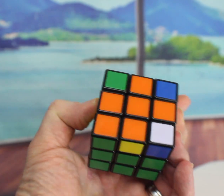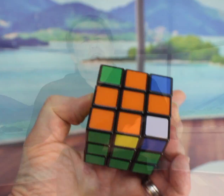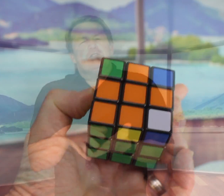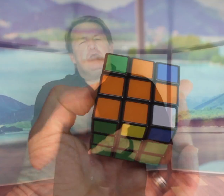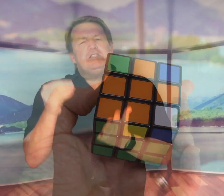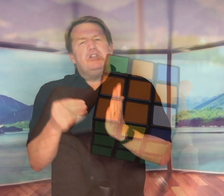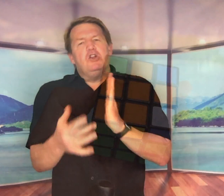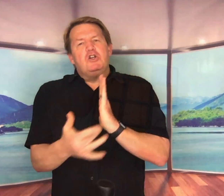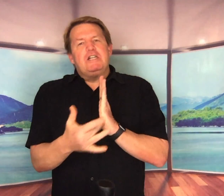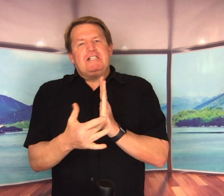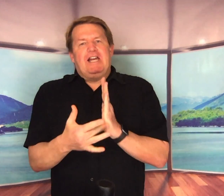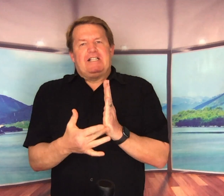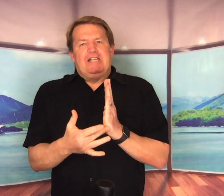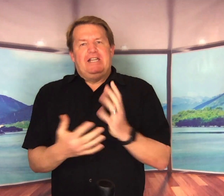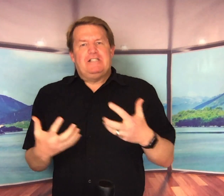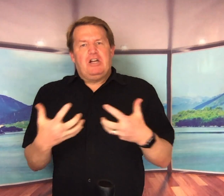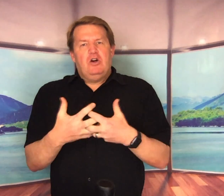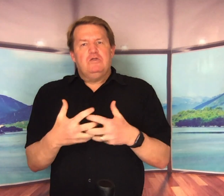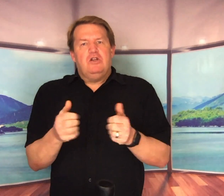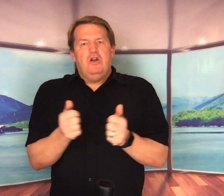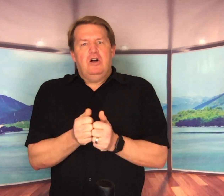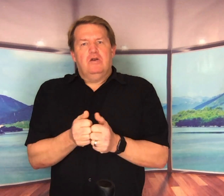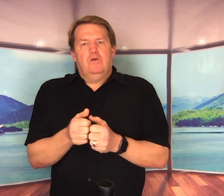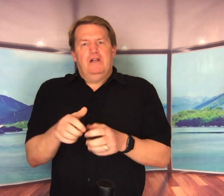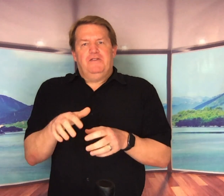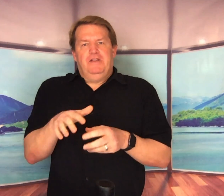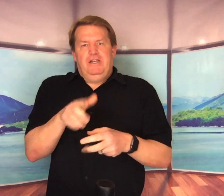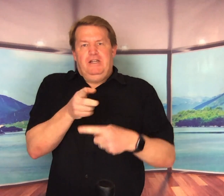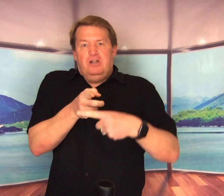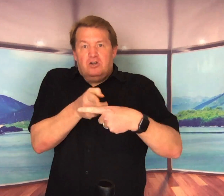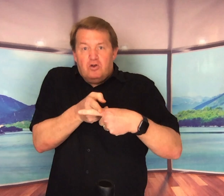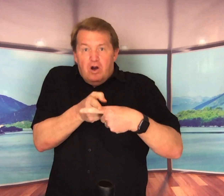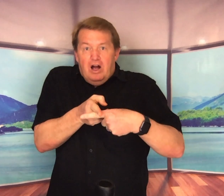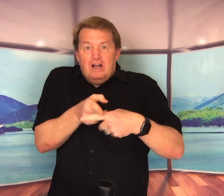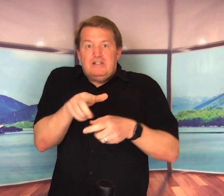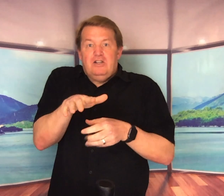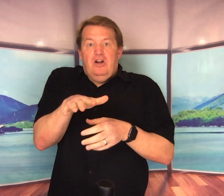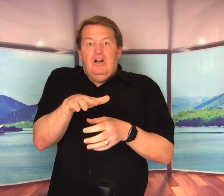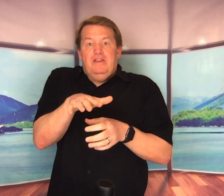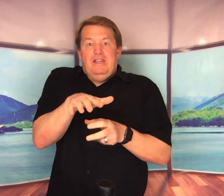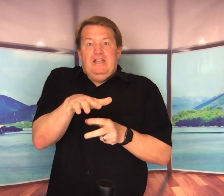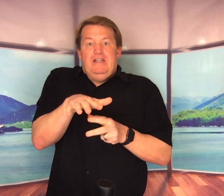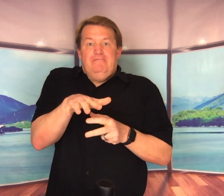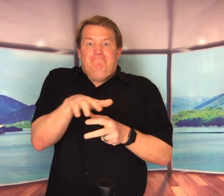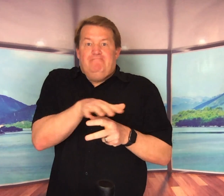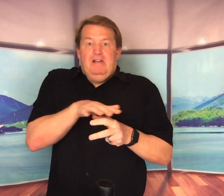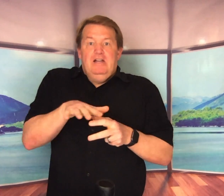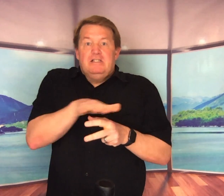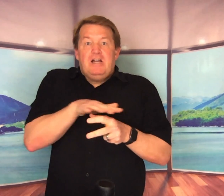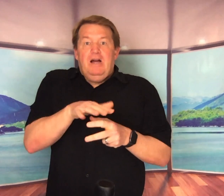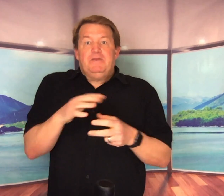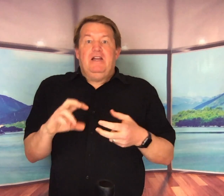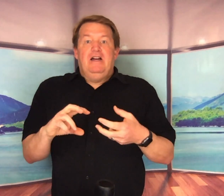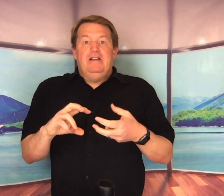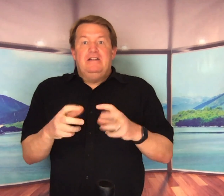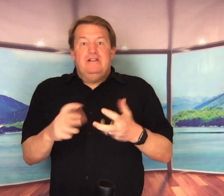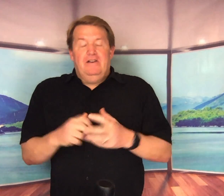So what's the learning technique that goes along with the cross on the top side of the